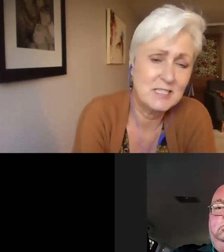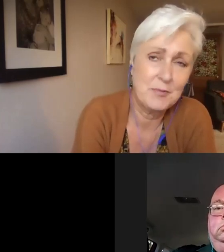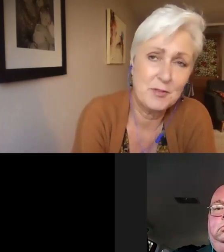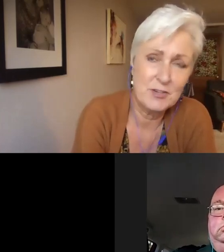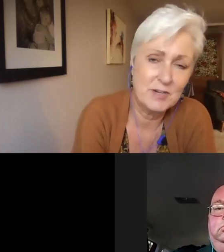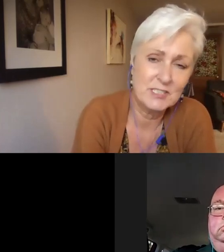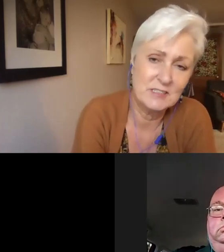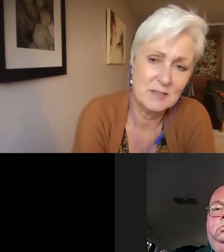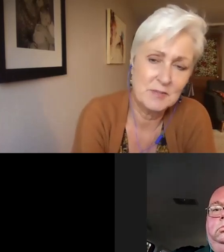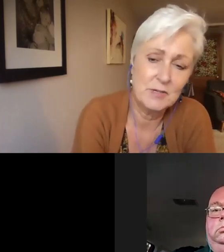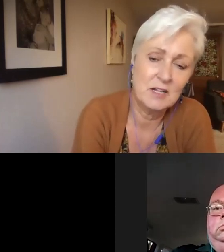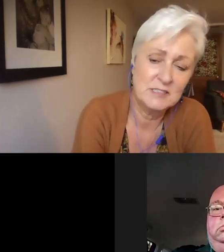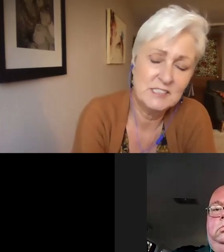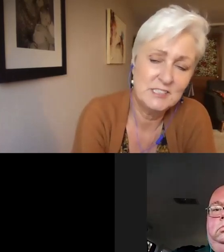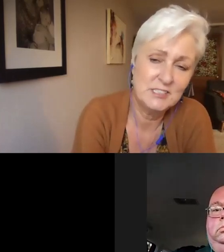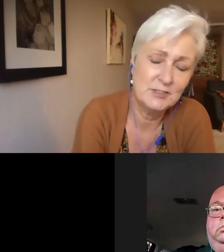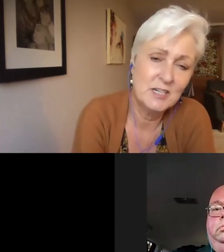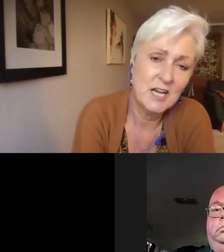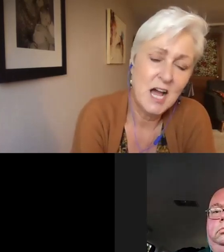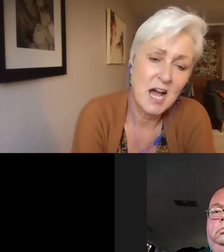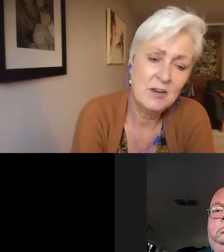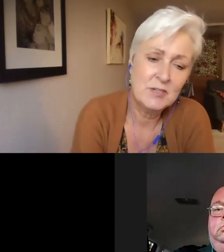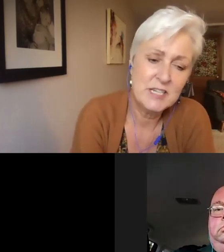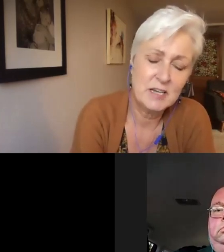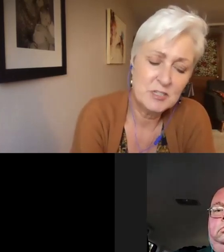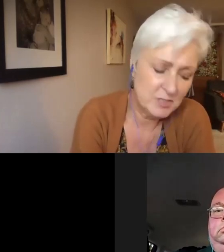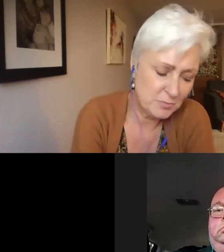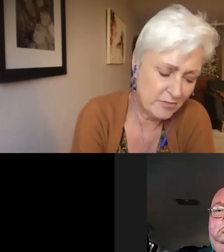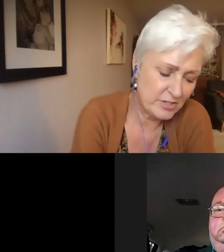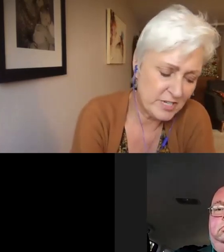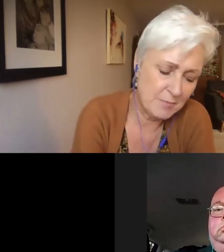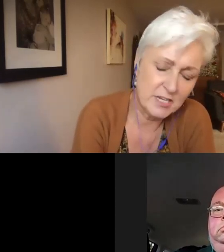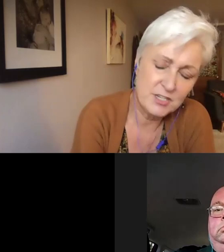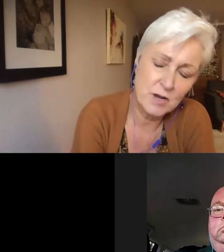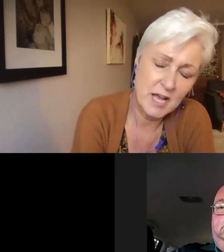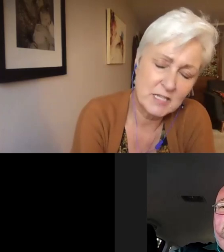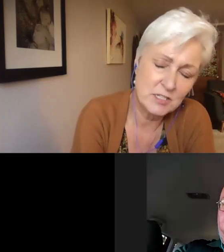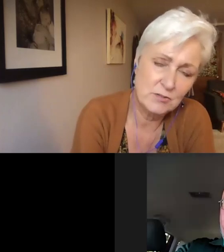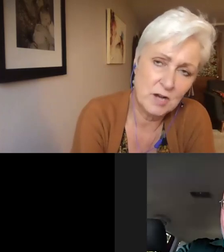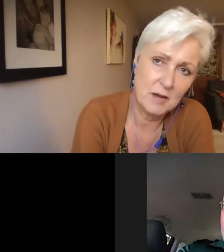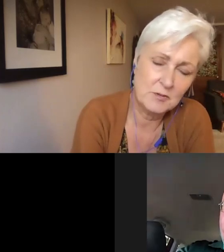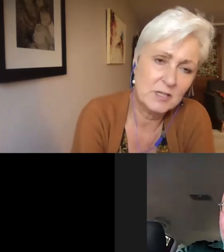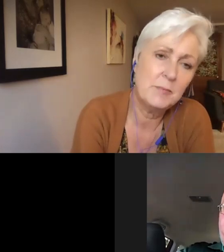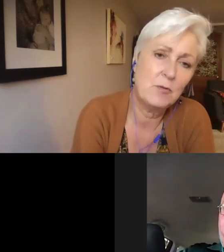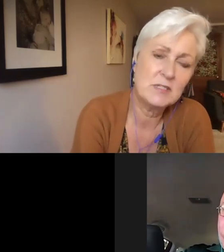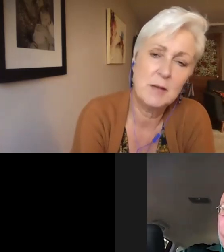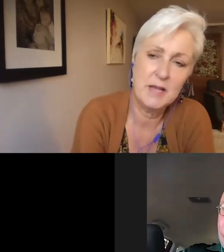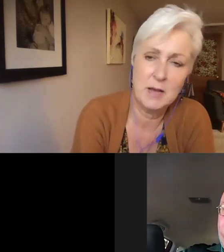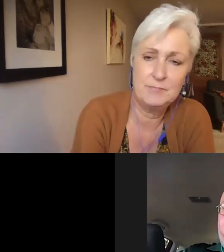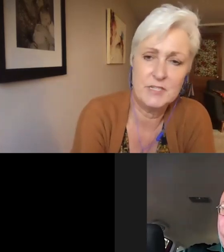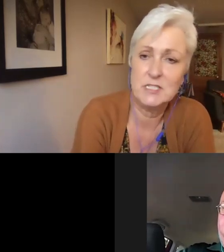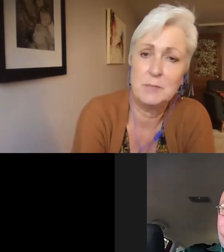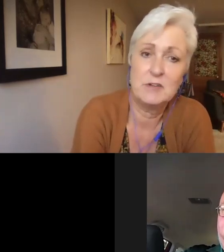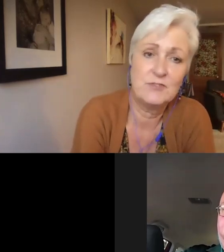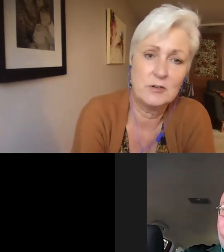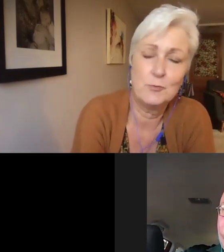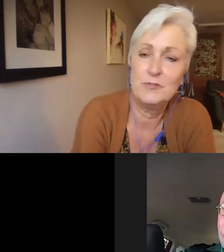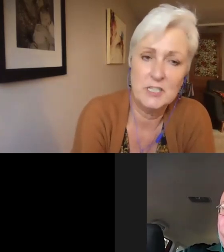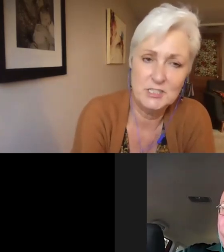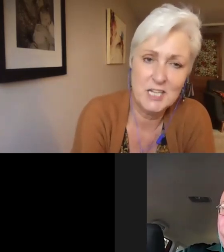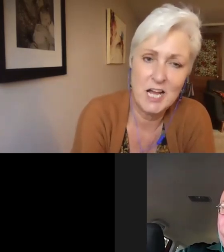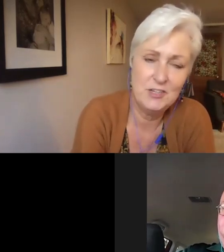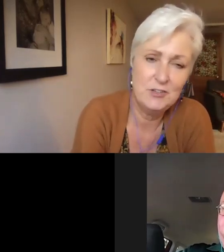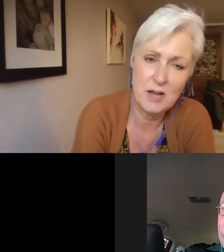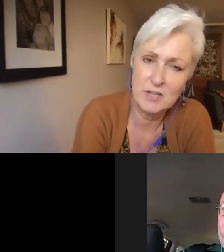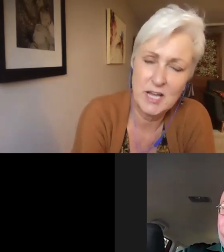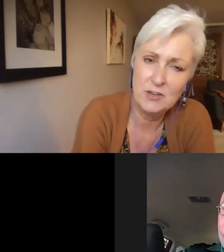know, that's a step in the right direction. Something we all need to do. I don't want to take up too much more of your time, but I do want to ask you quickly about what's coming up this summer for wood